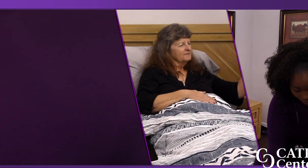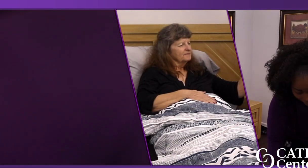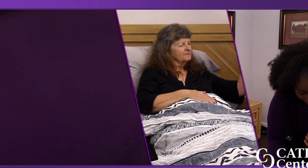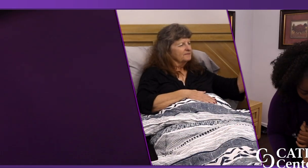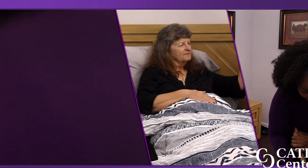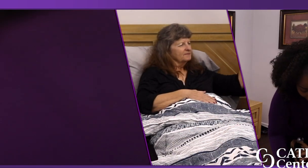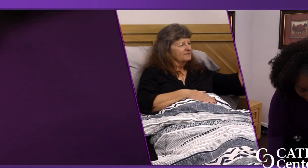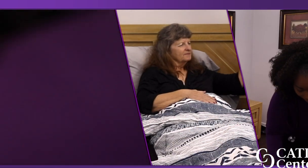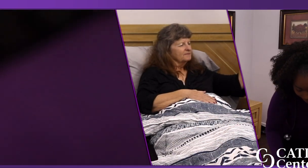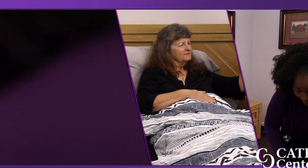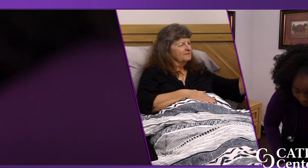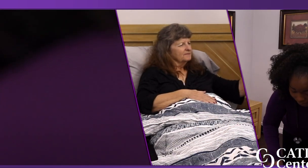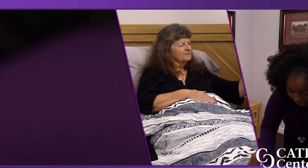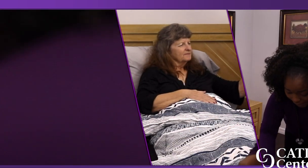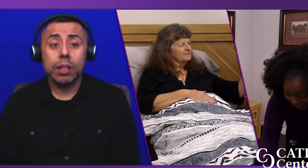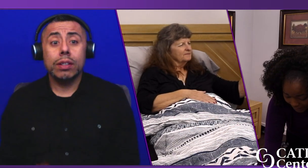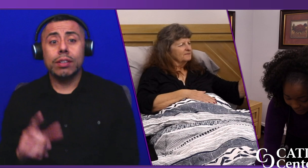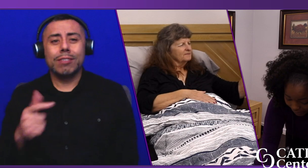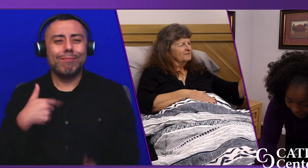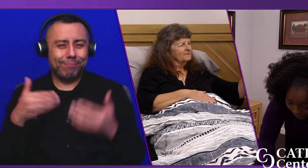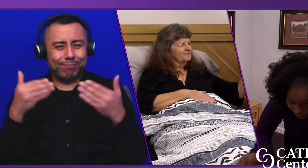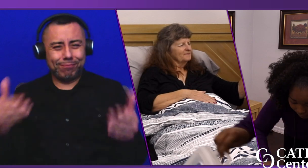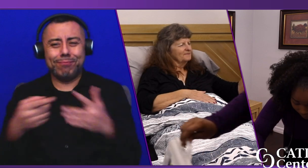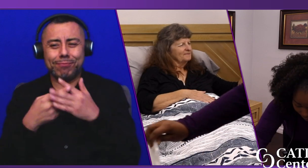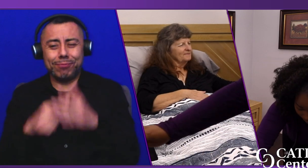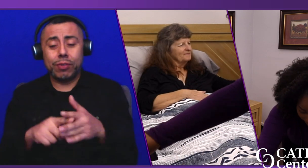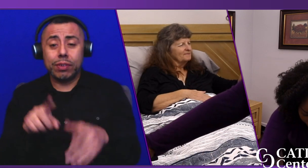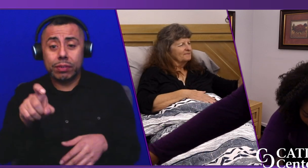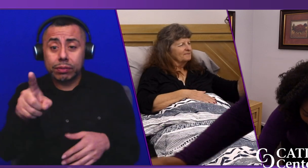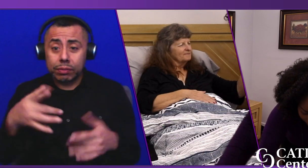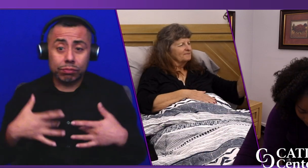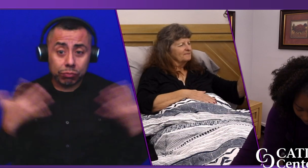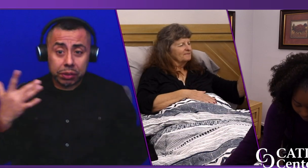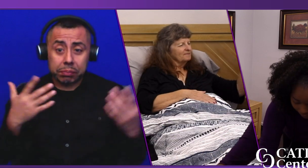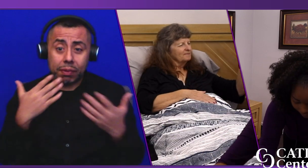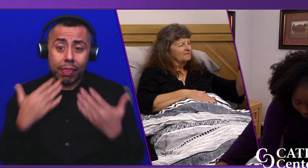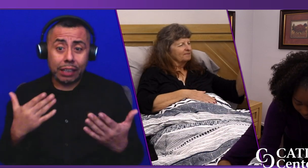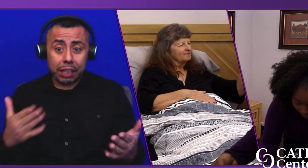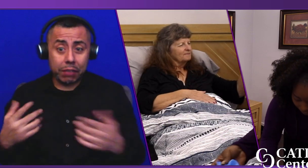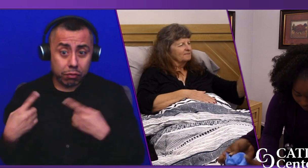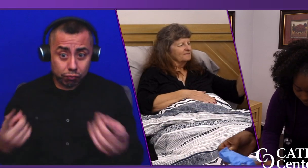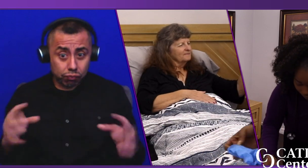"I'm just going to get started. How was your Thanksgiving?"